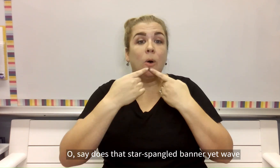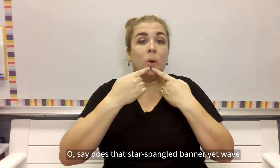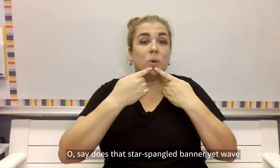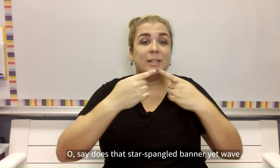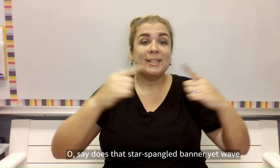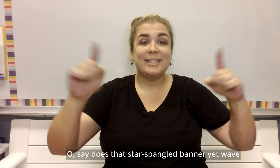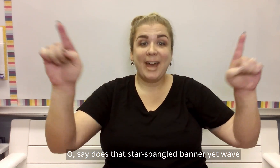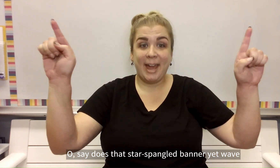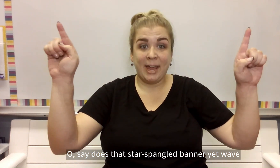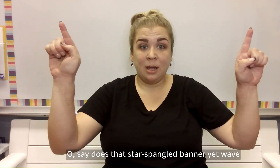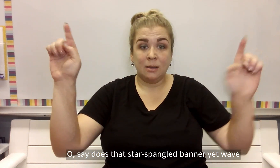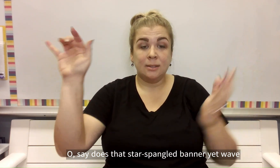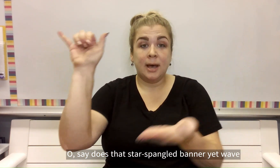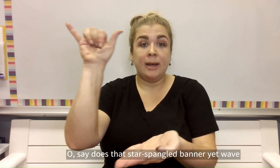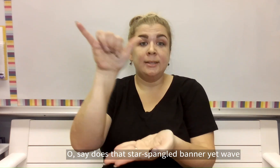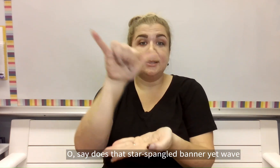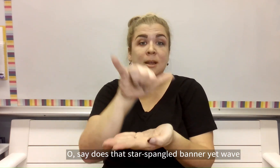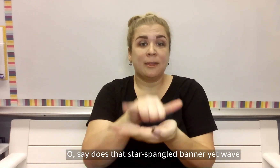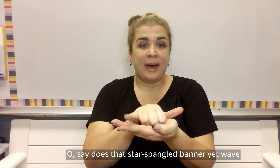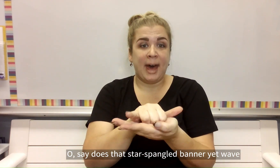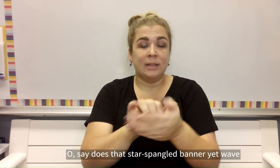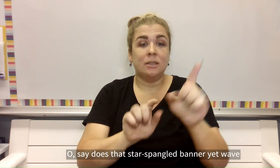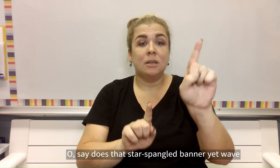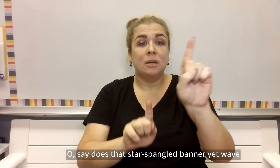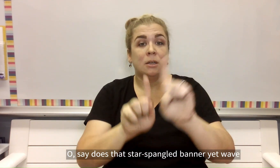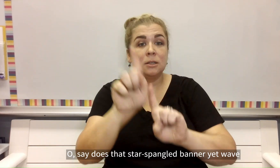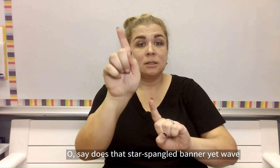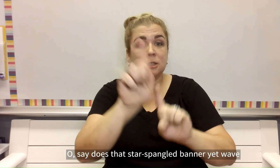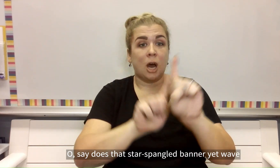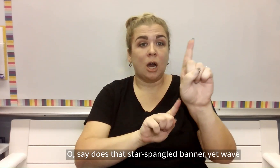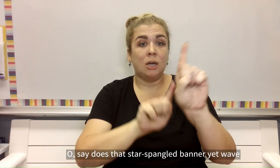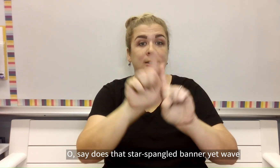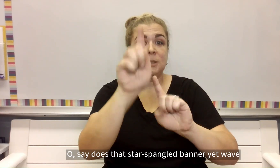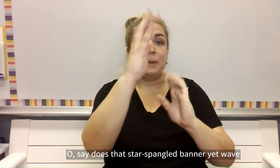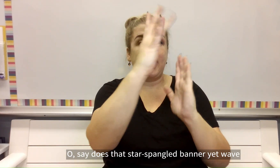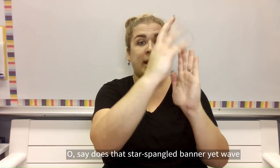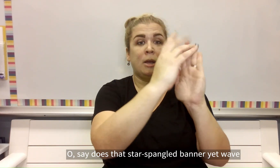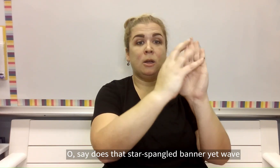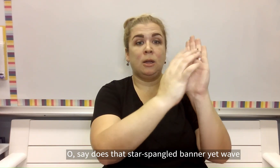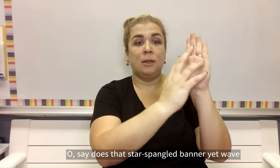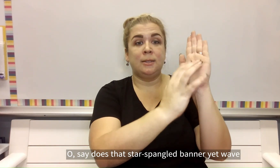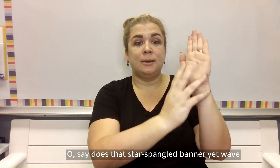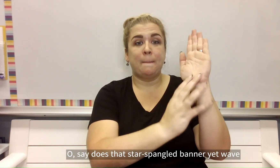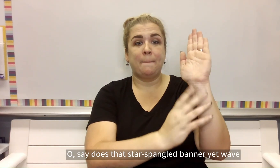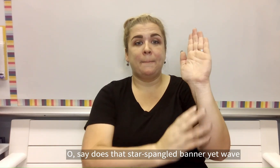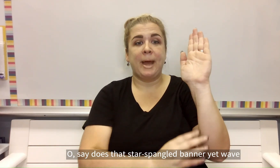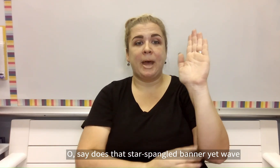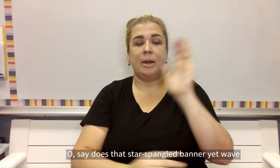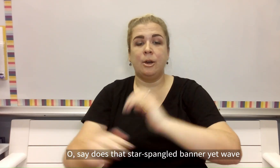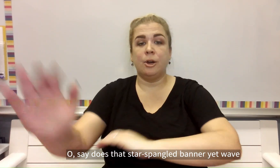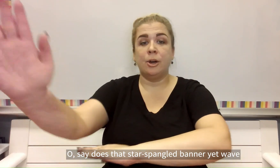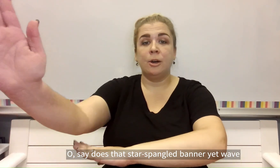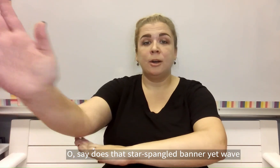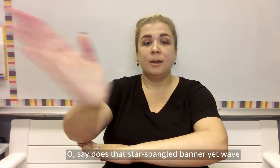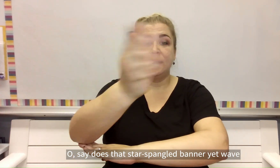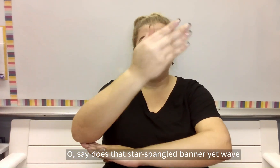Oh, say does that star-spangled banner